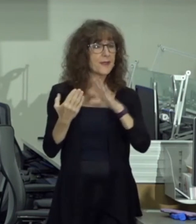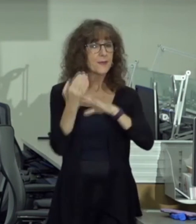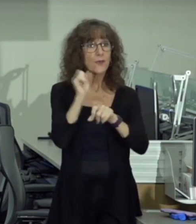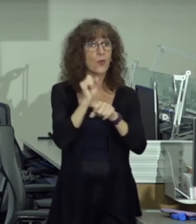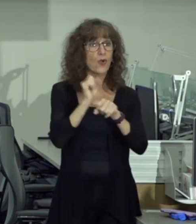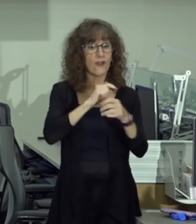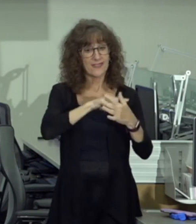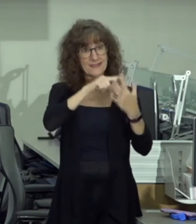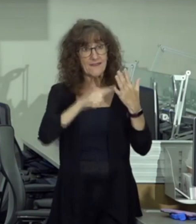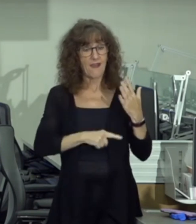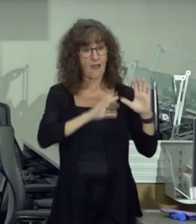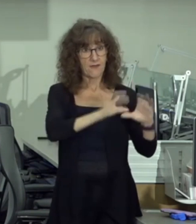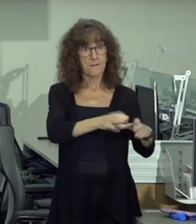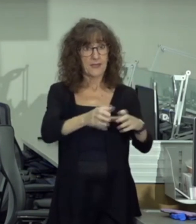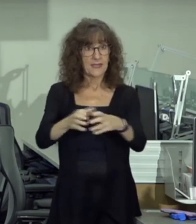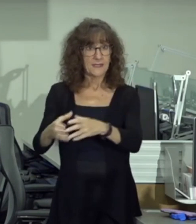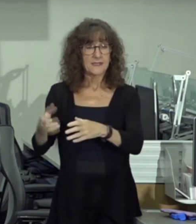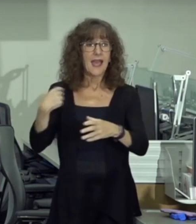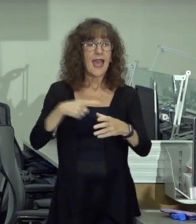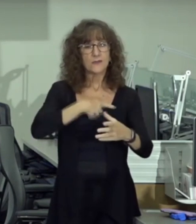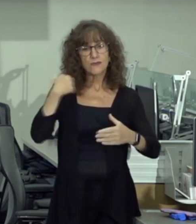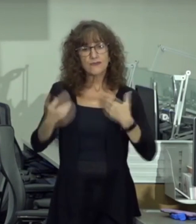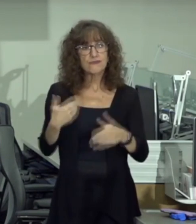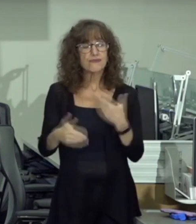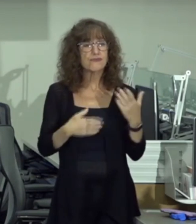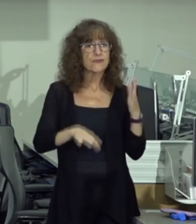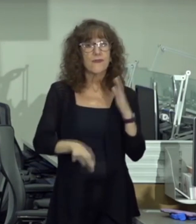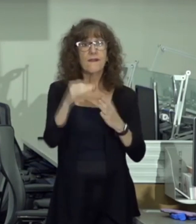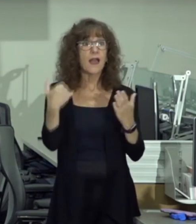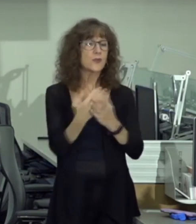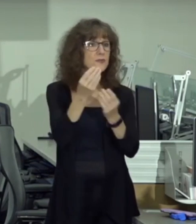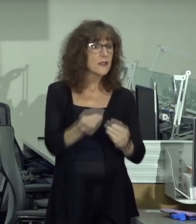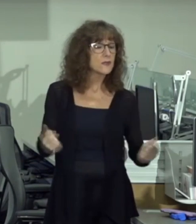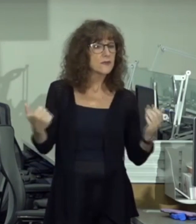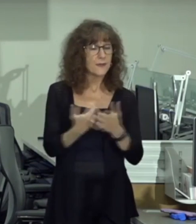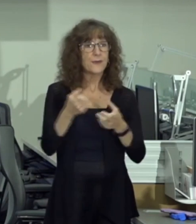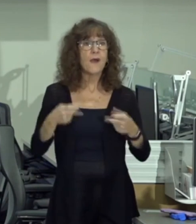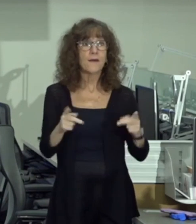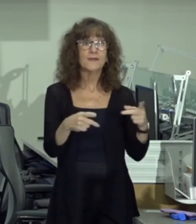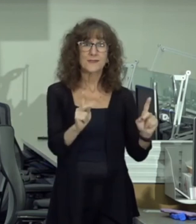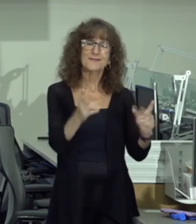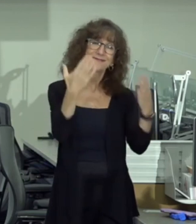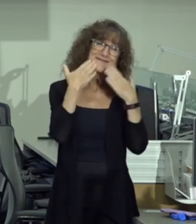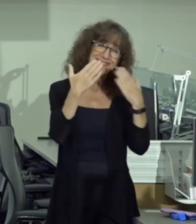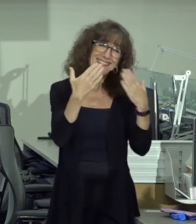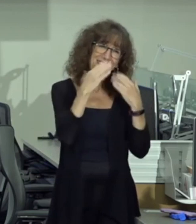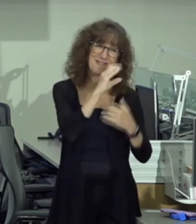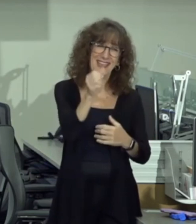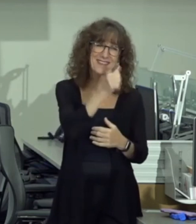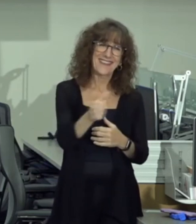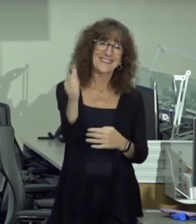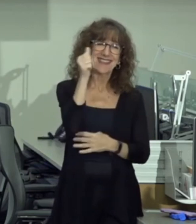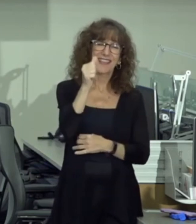work of these 5 subcommittees as we race to discover new solutions and new opportunities. Thank you, County